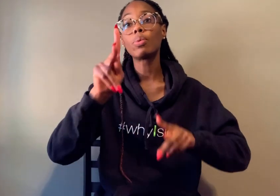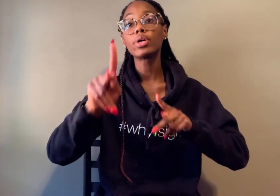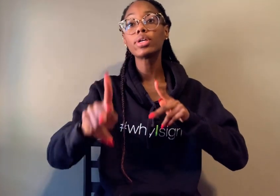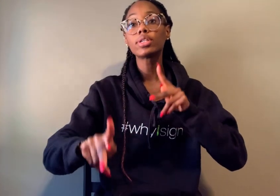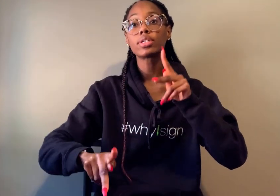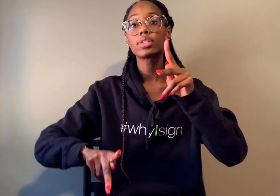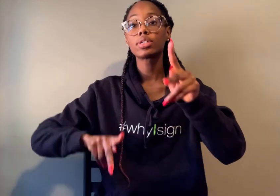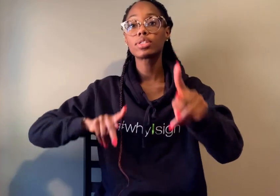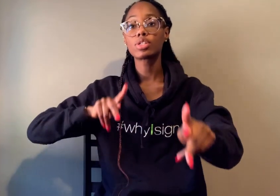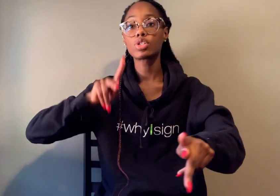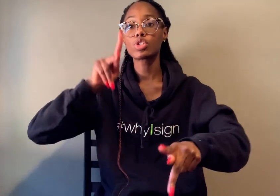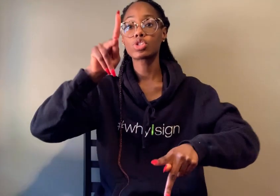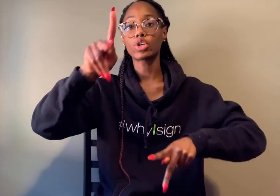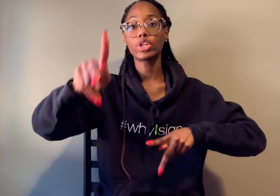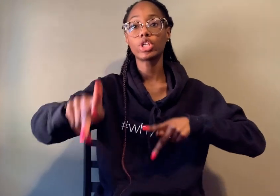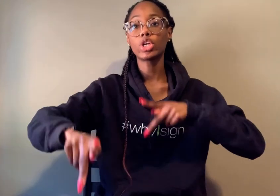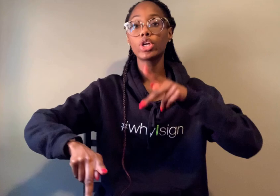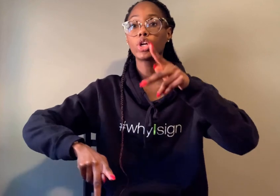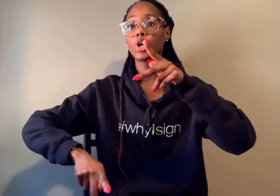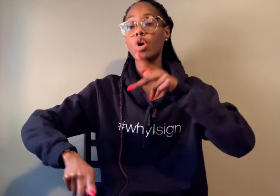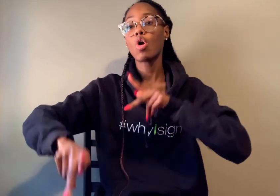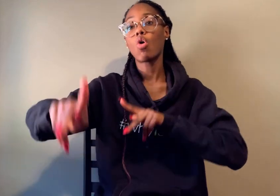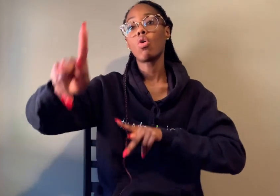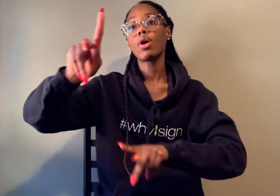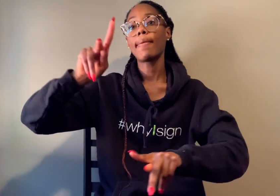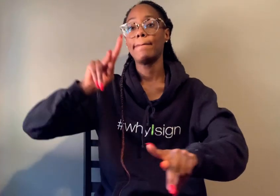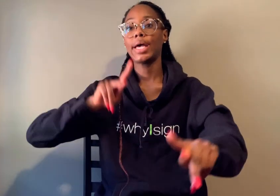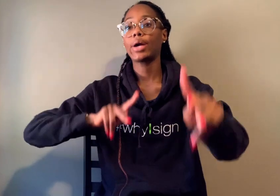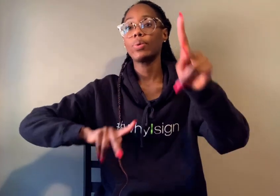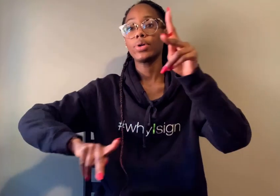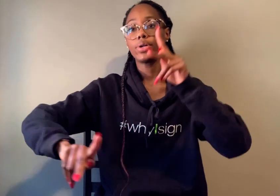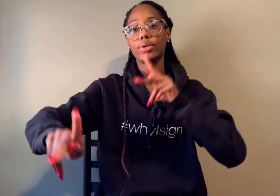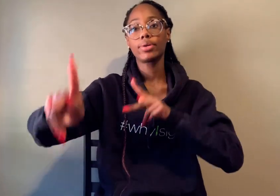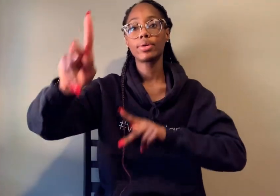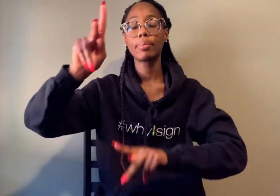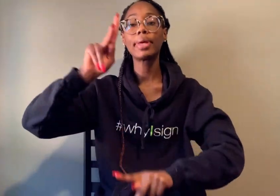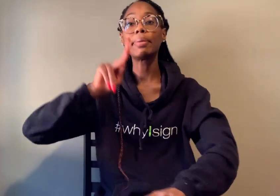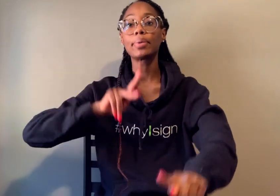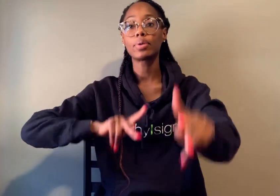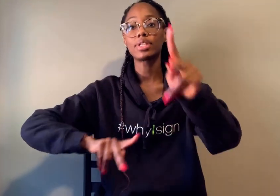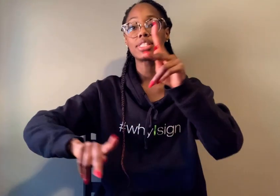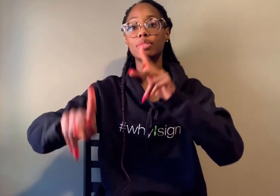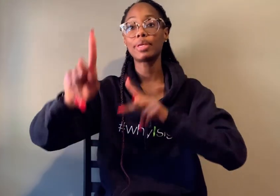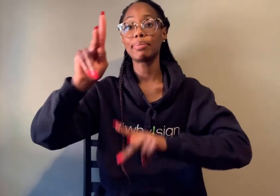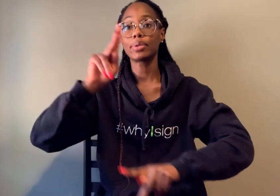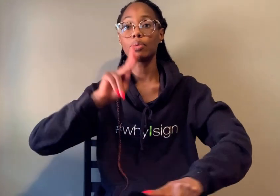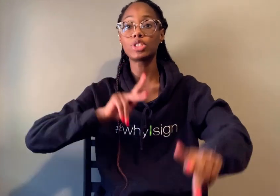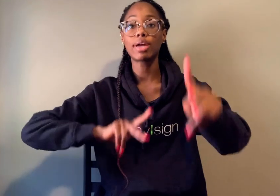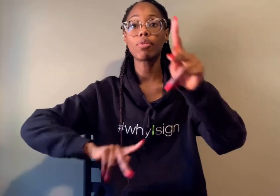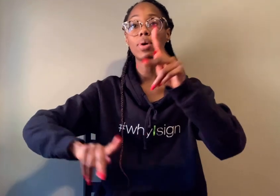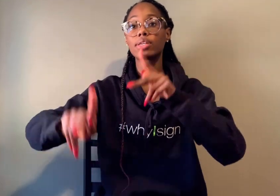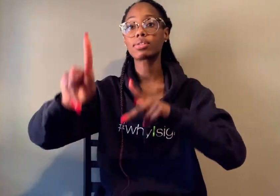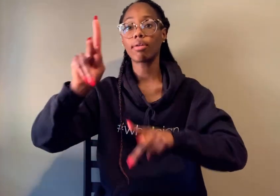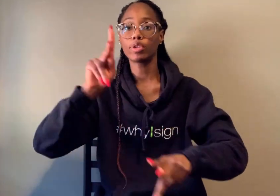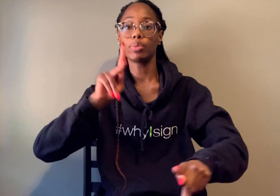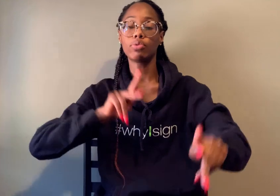forward, circular, or backward. People. This is people. Whichever one is comfortable for